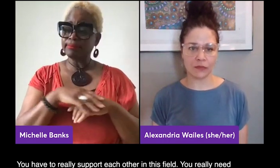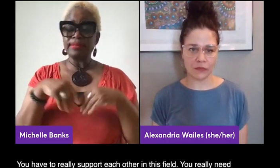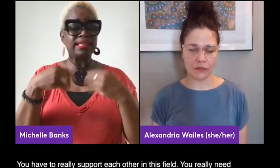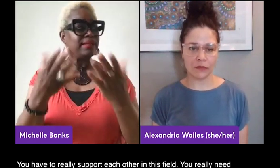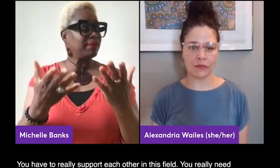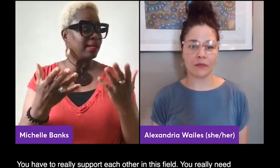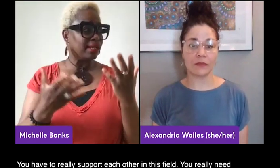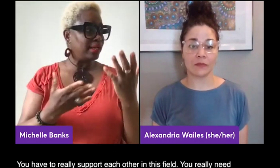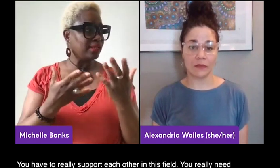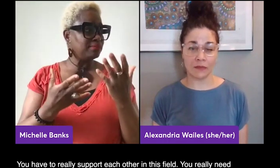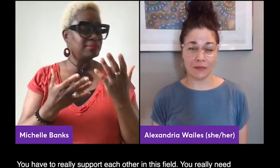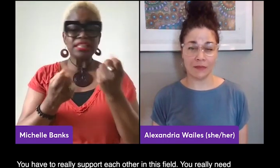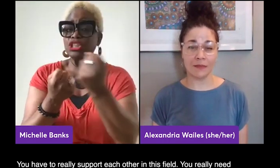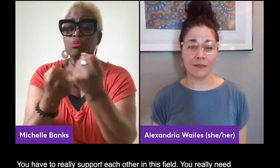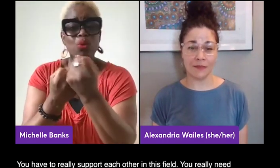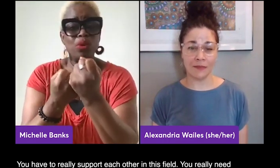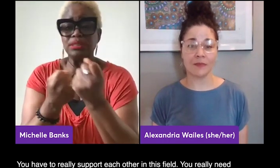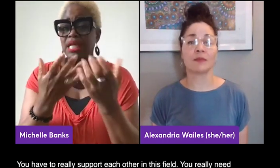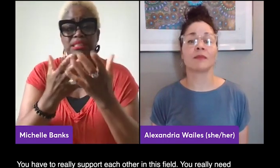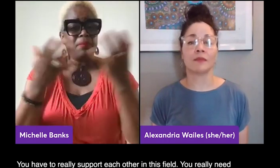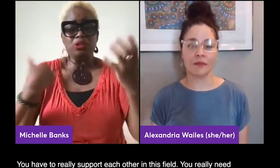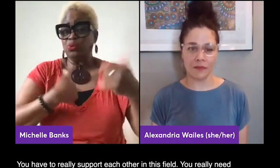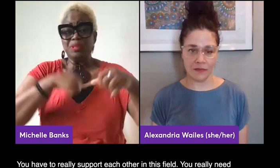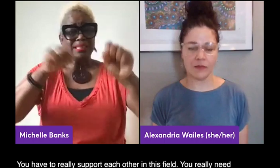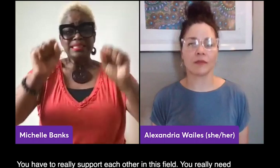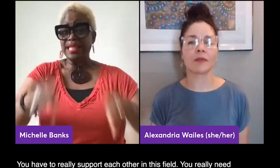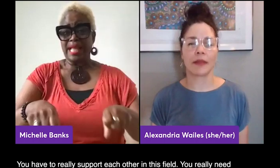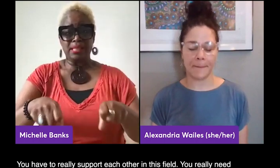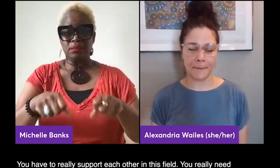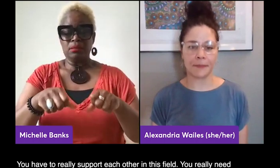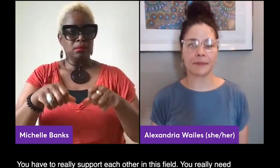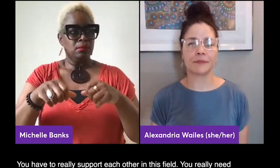as you can, whether we are working together